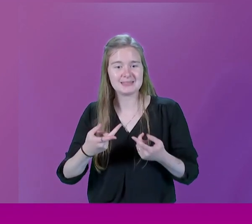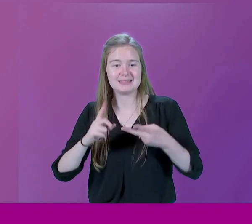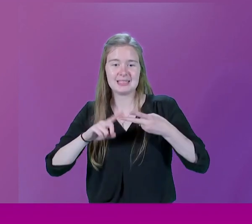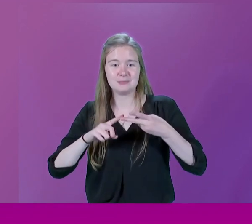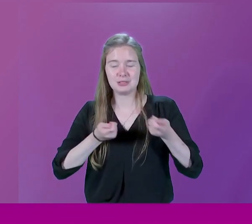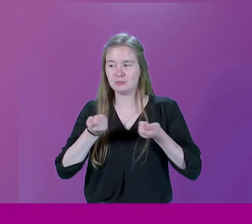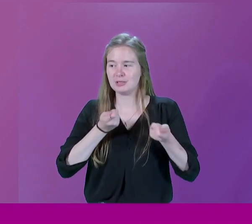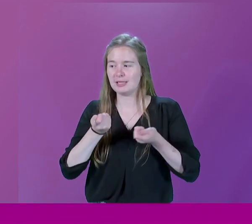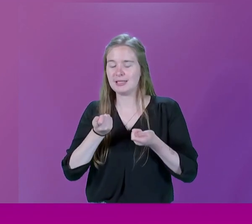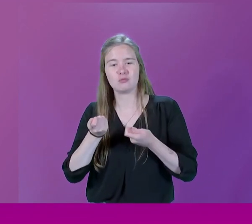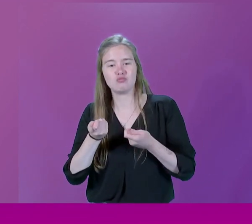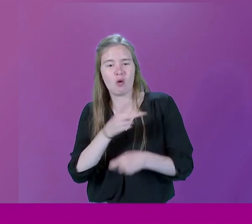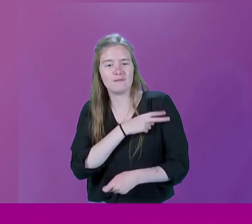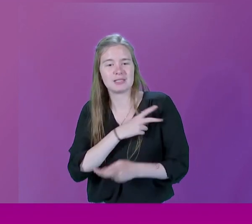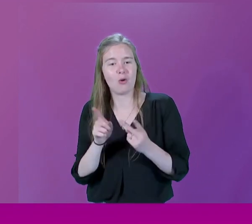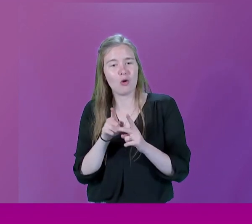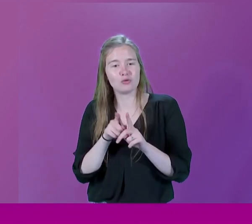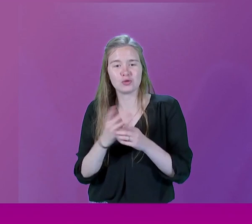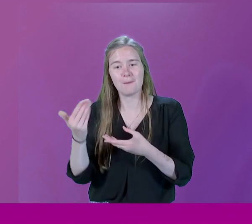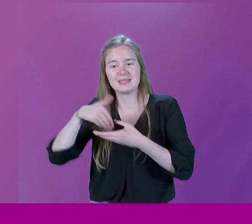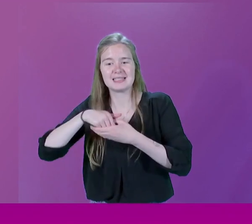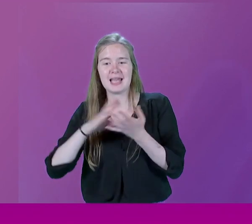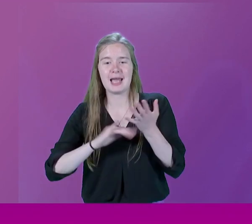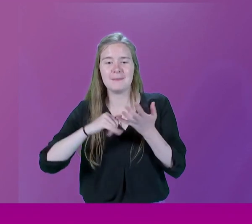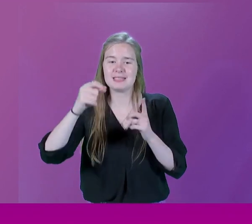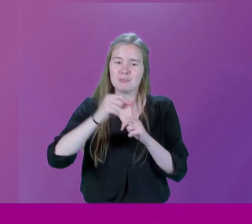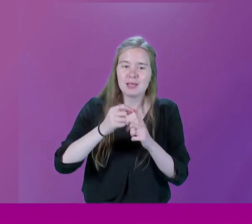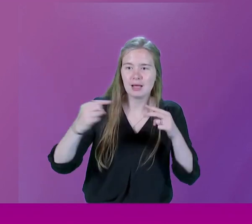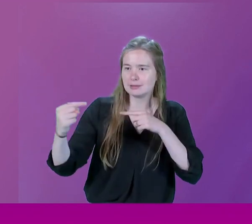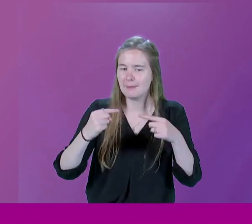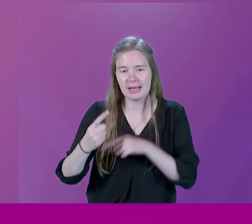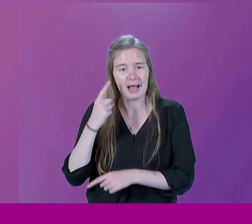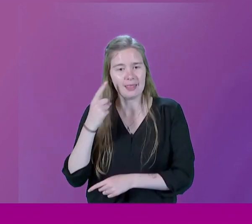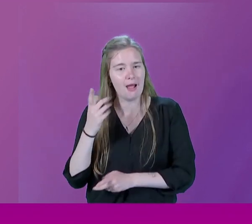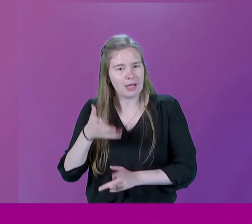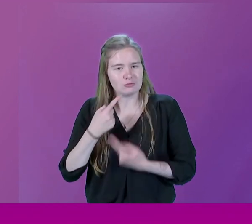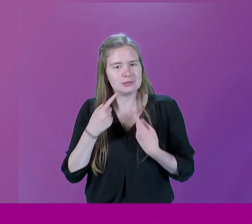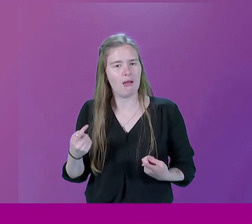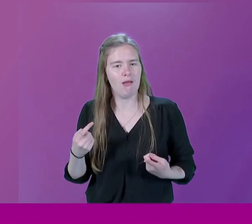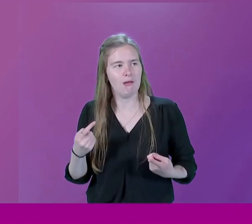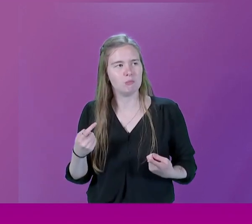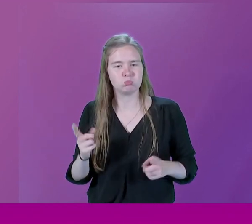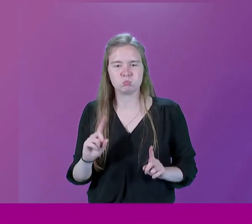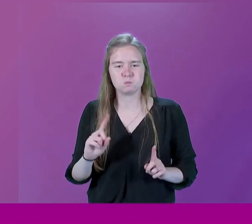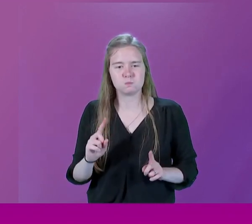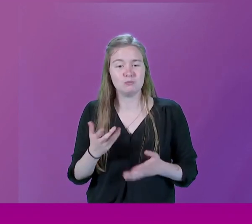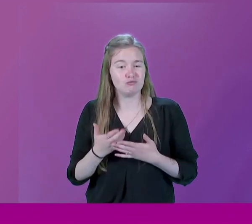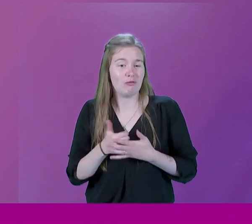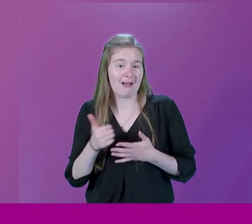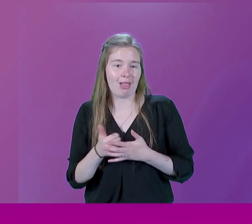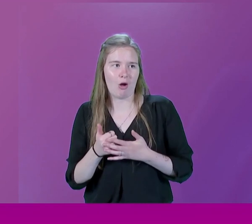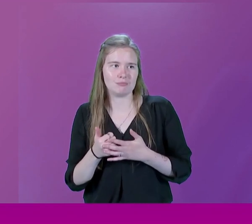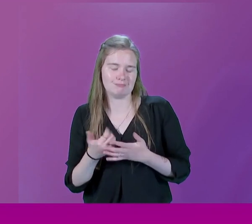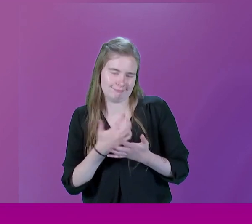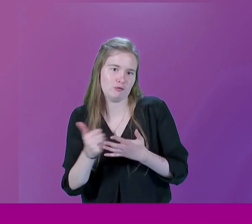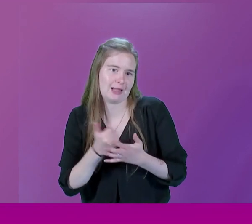presiding officers, but also as one of the participating MSPs in debate. I think I can testify to the fact that very often, or too